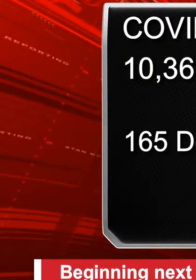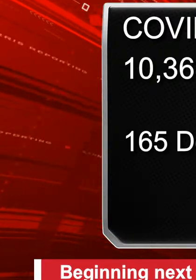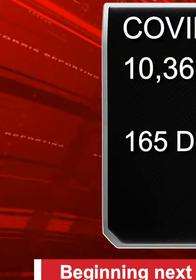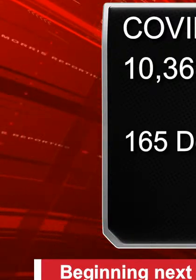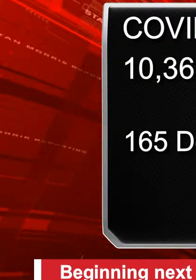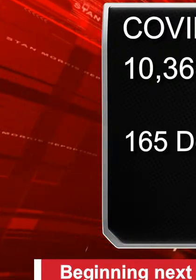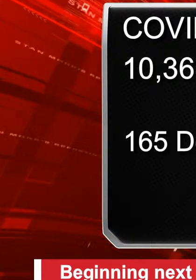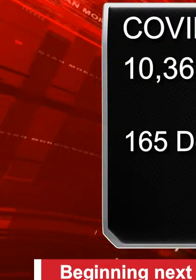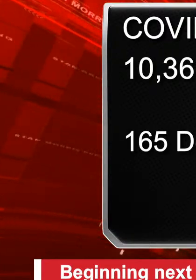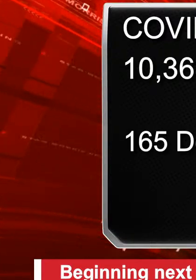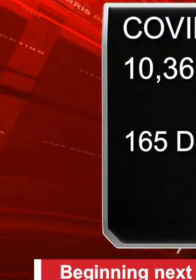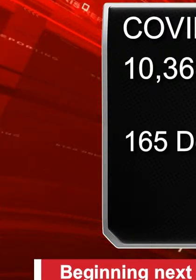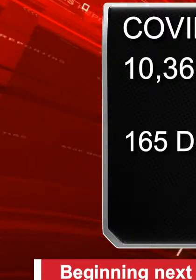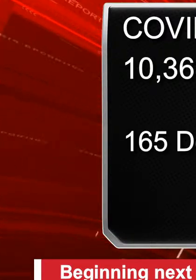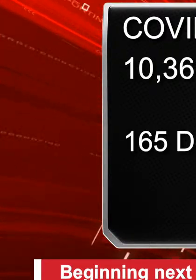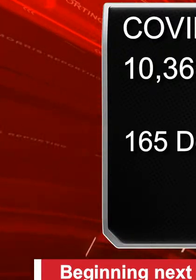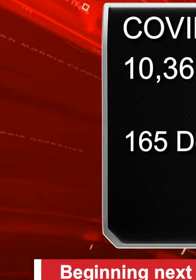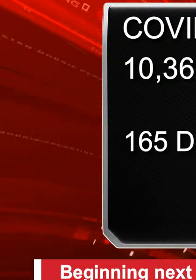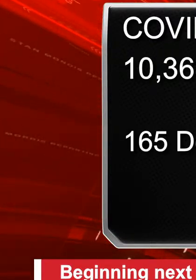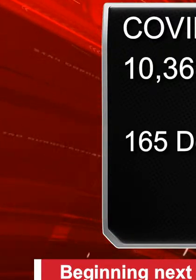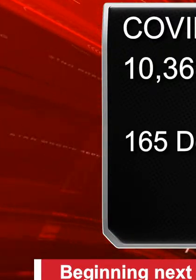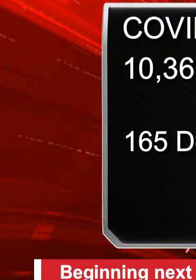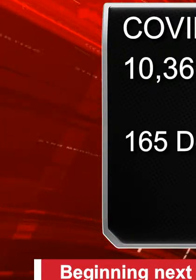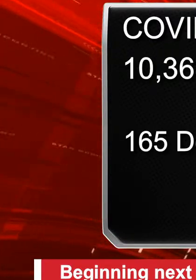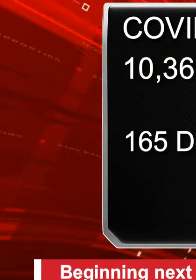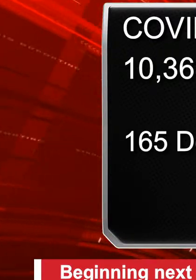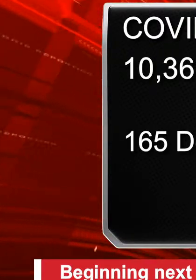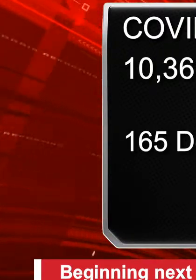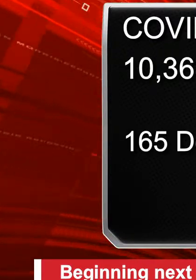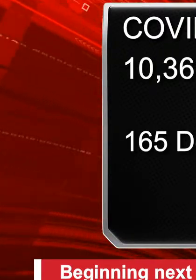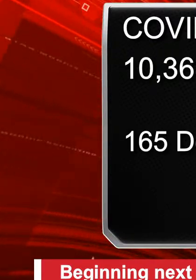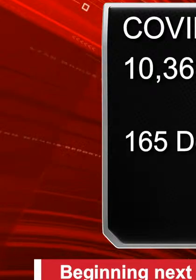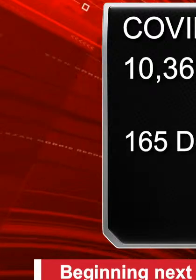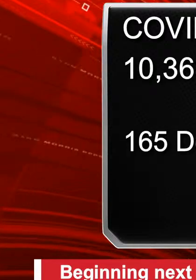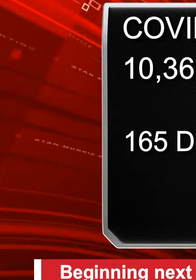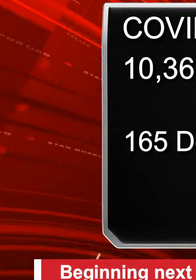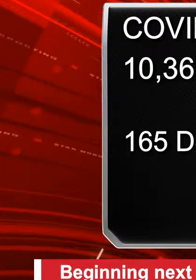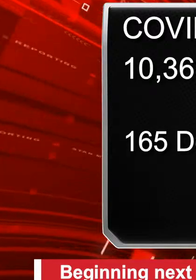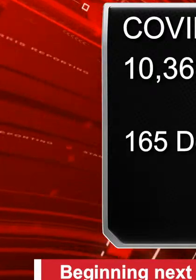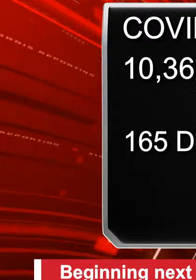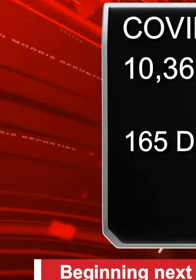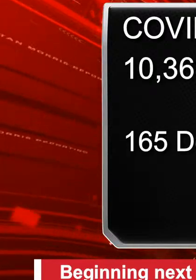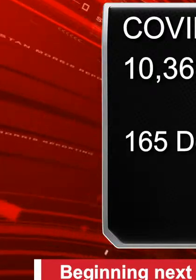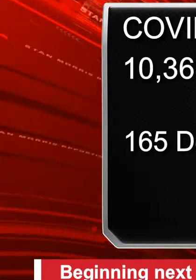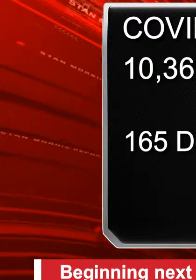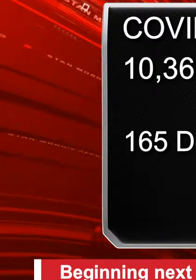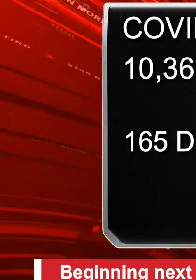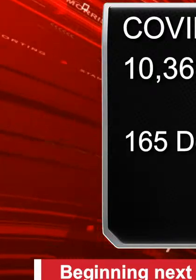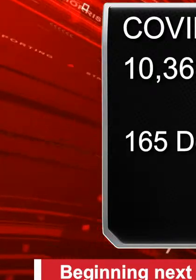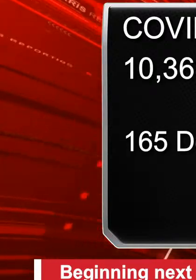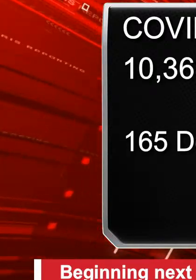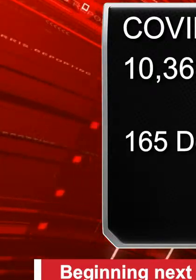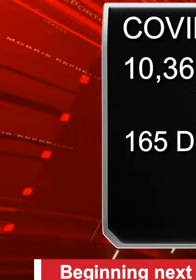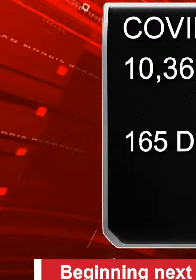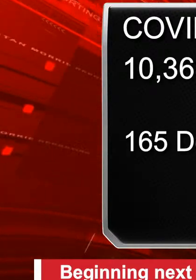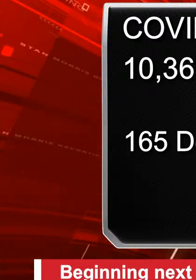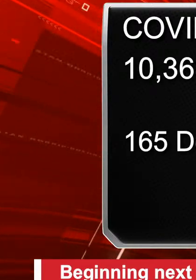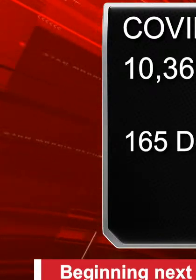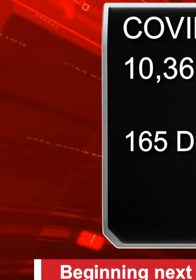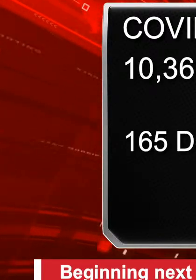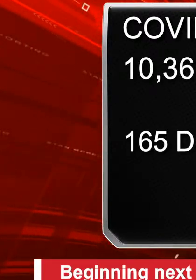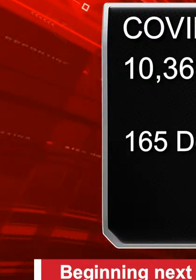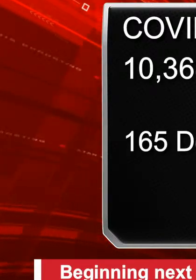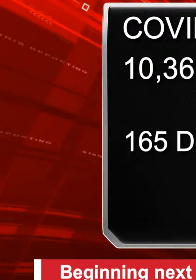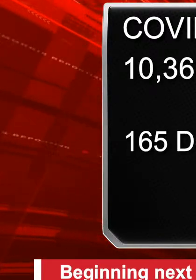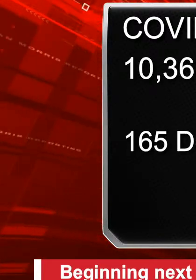to the data right now. It was called a surge yesterday, for that matter. So yes, Arkansas is in the middle of another peak at the